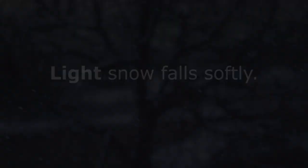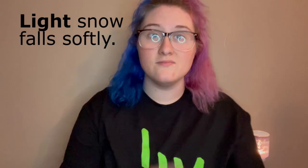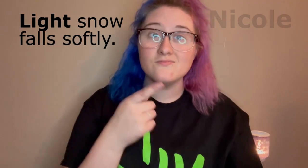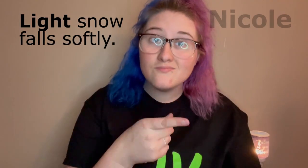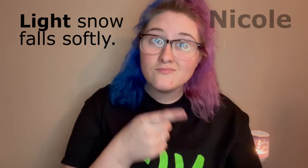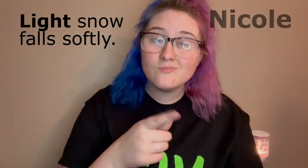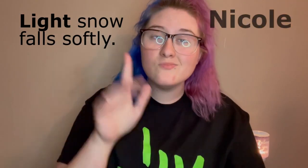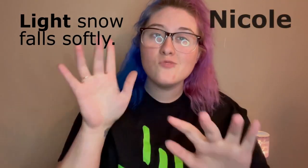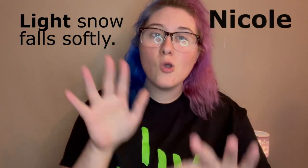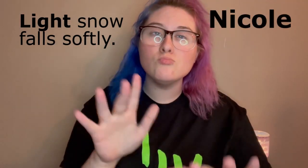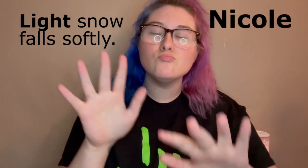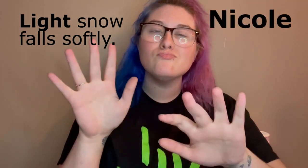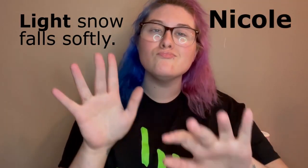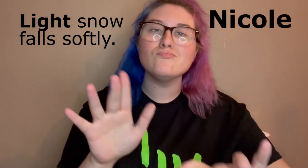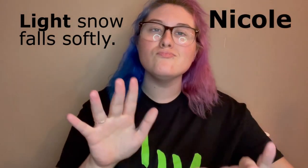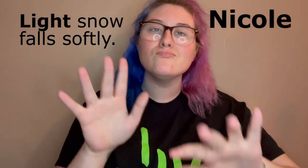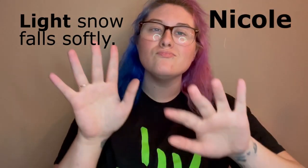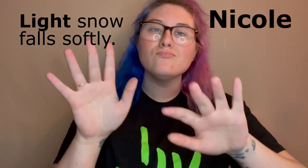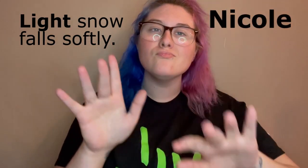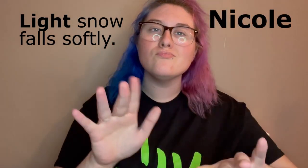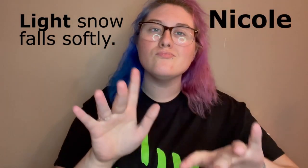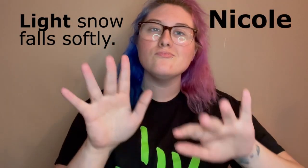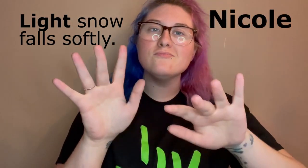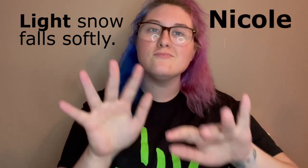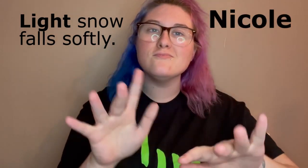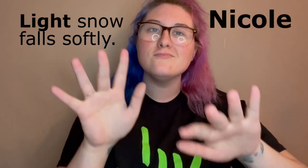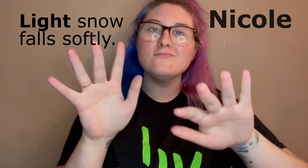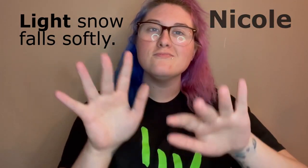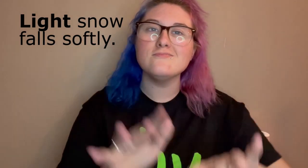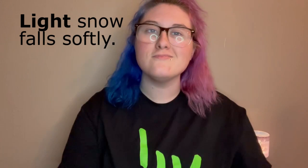the snow was light and fluffy it was coming down steadily